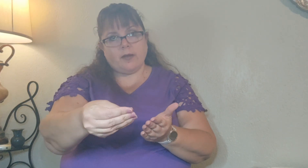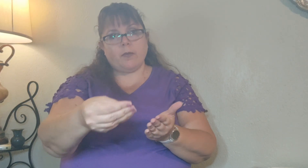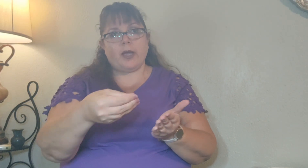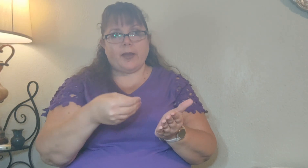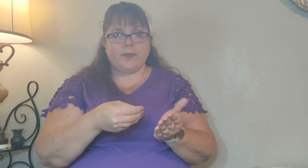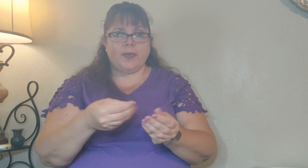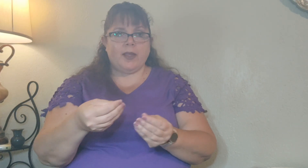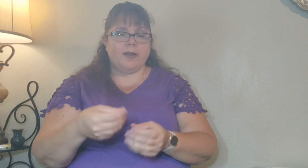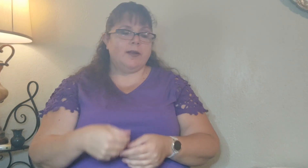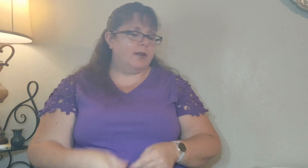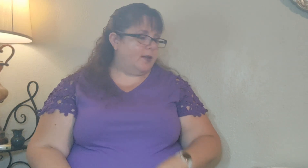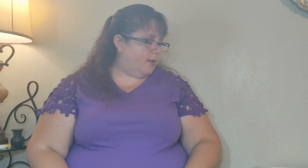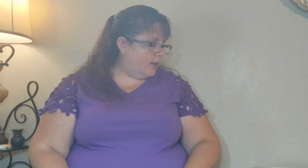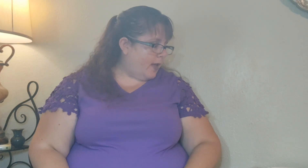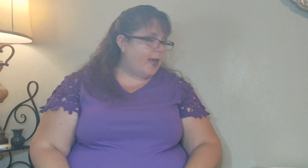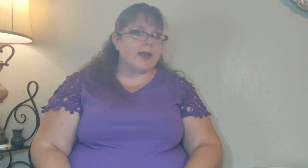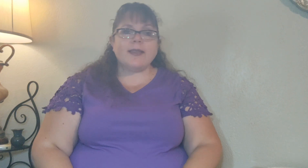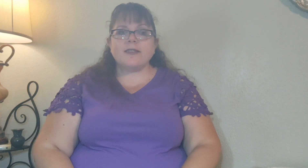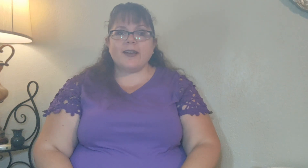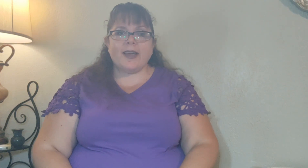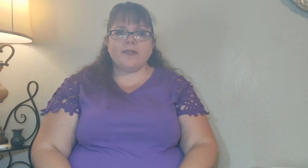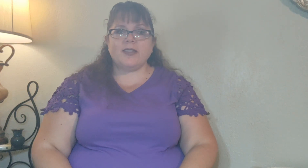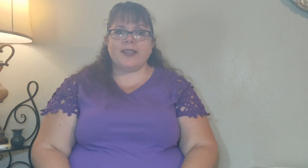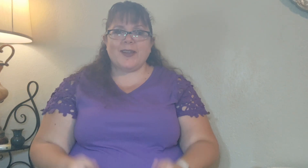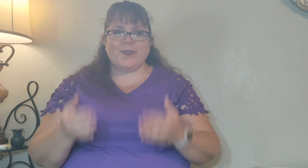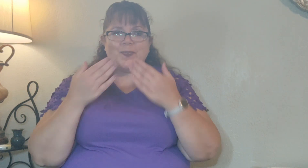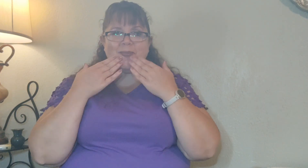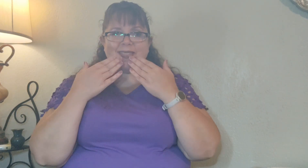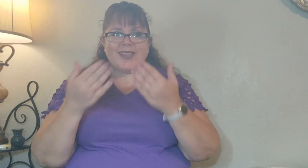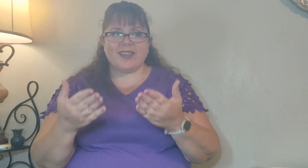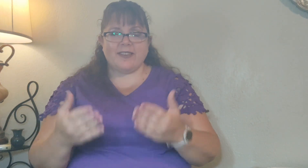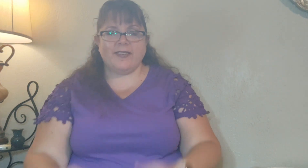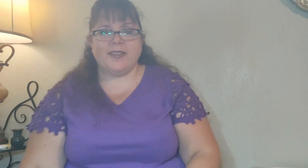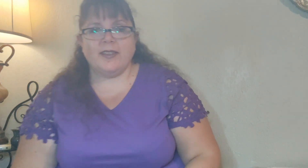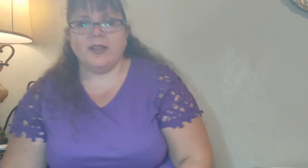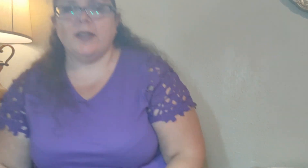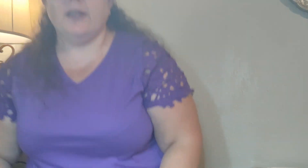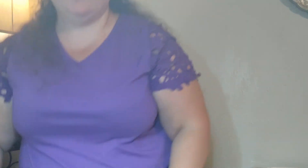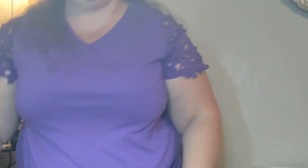in a way. And that's all I have today. Thank you.